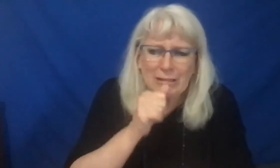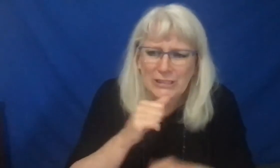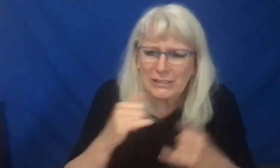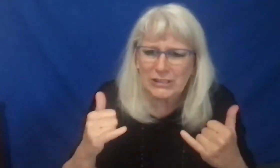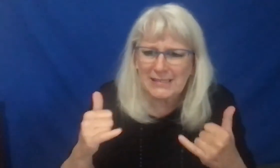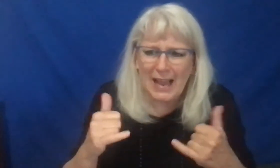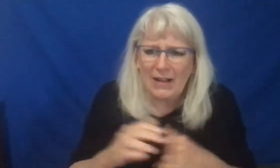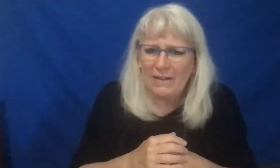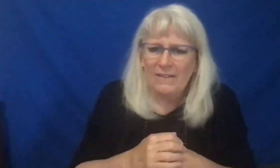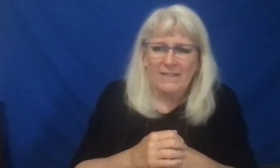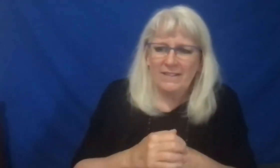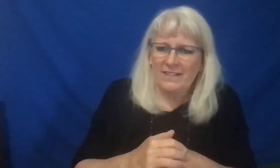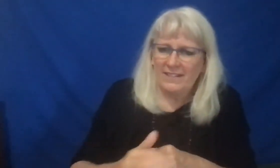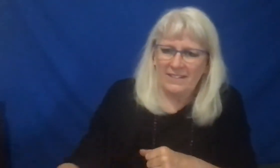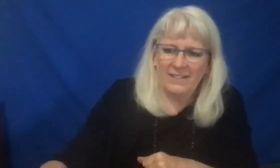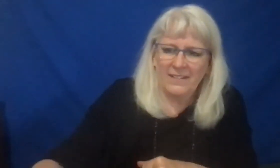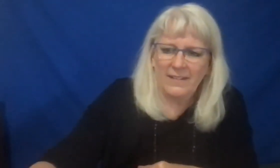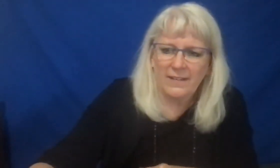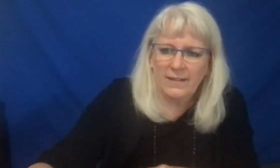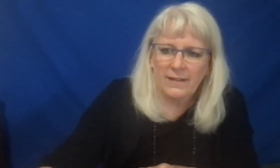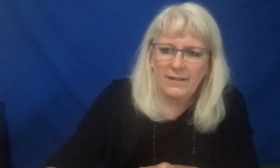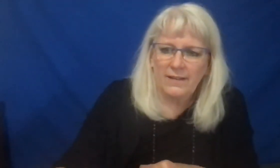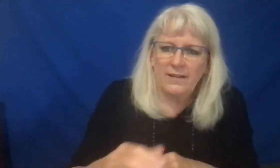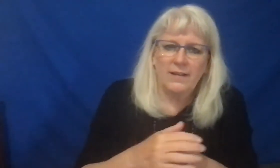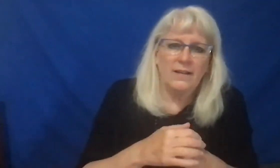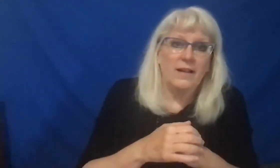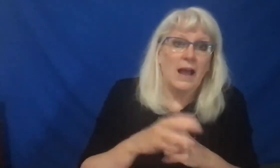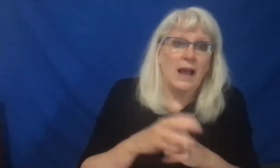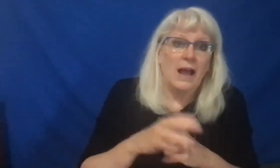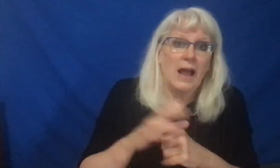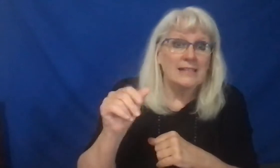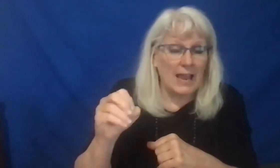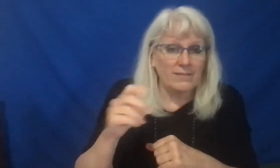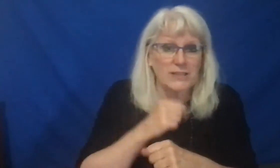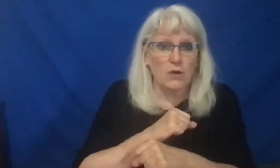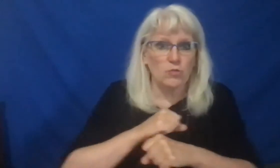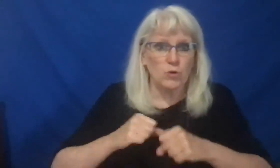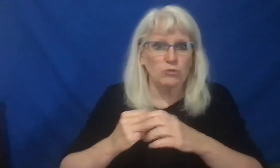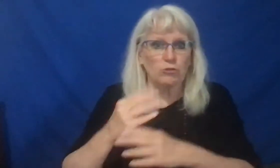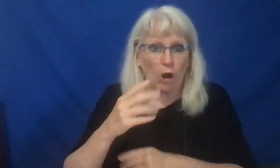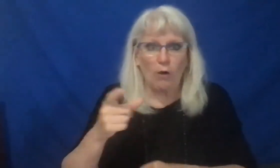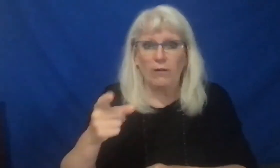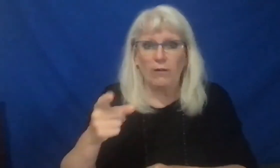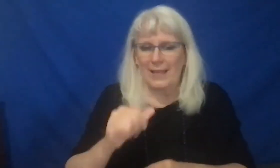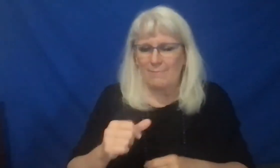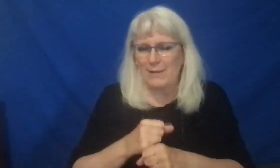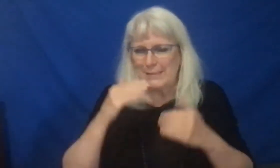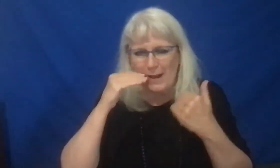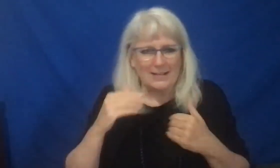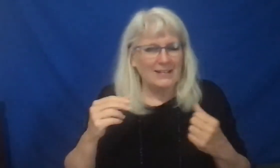for just the mention of room to grow made me smile. There was so many great moments, and I'm going to do